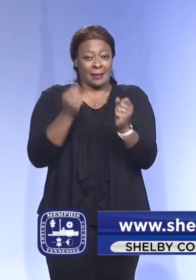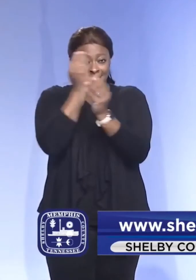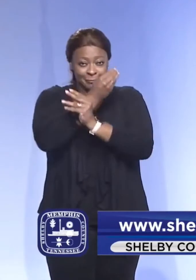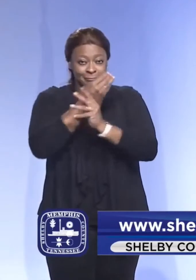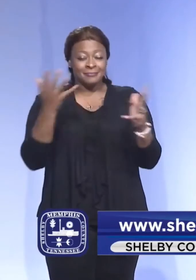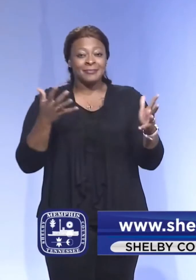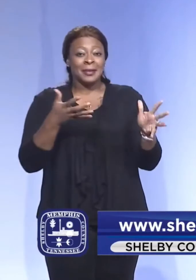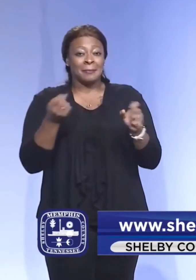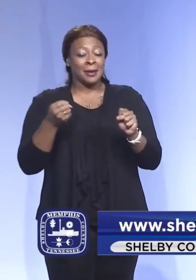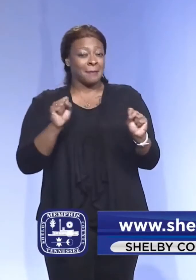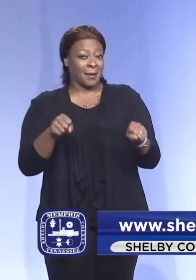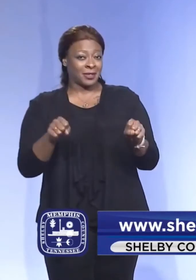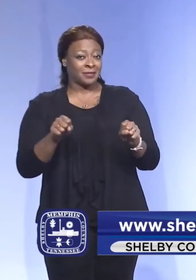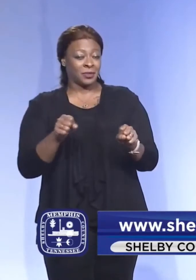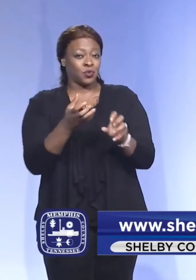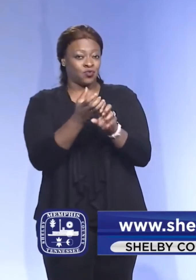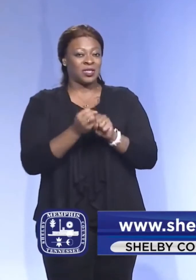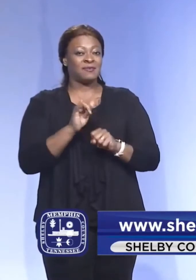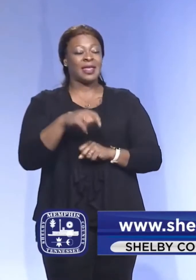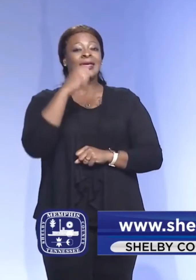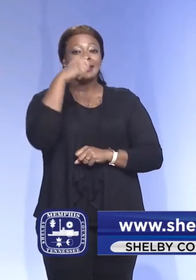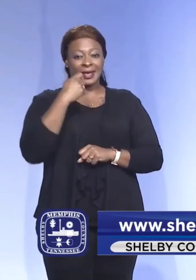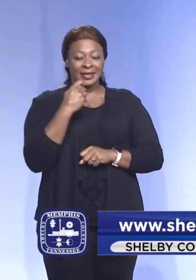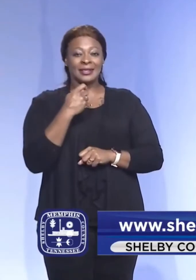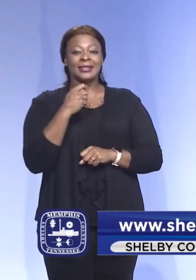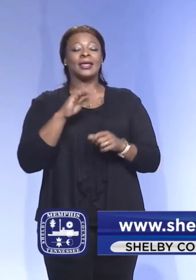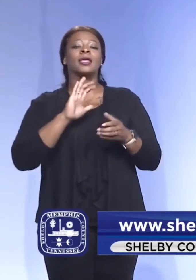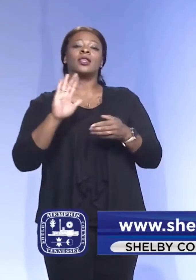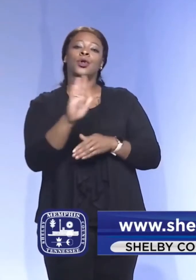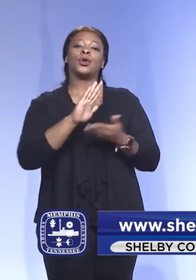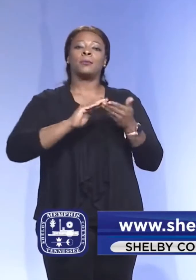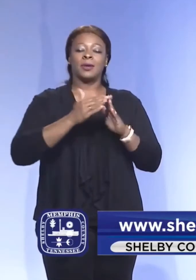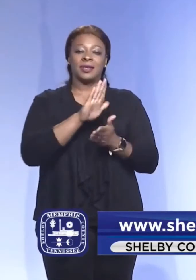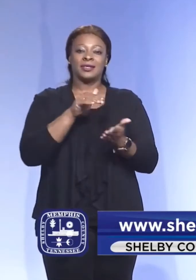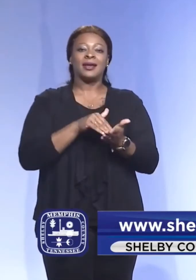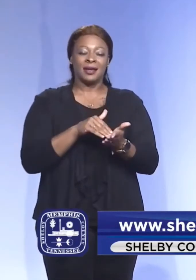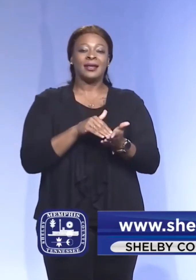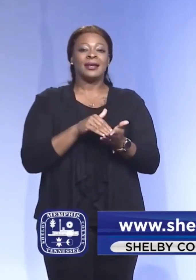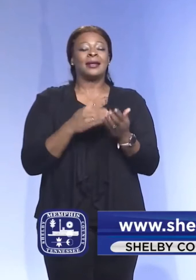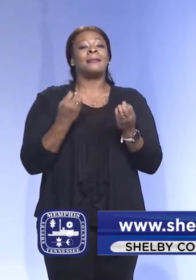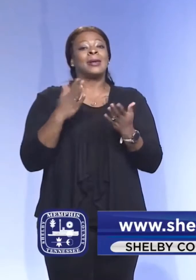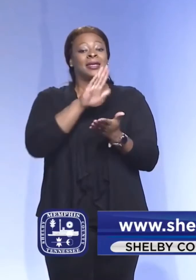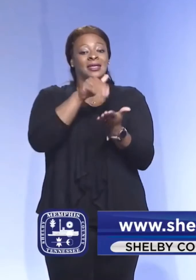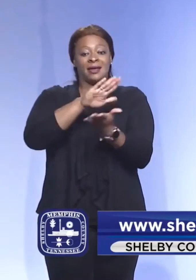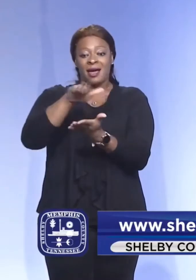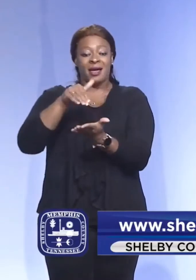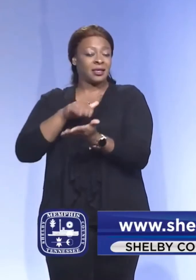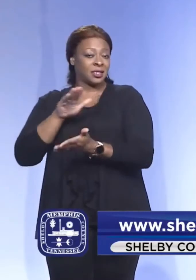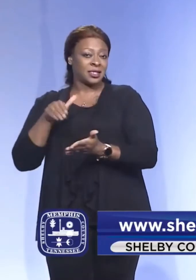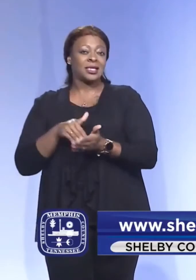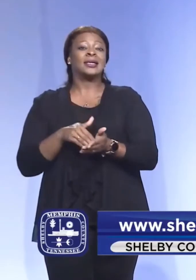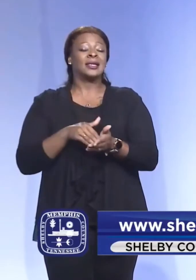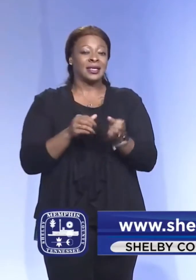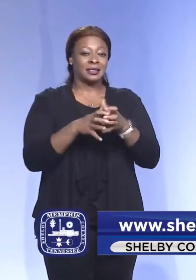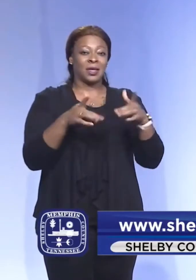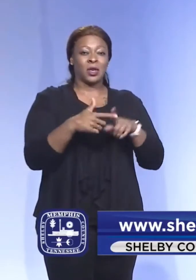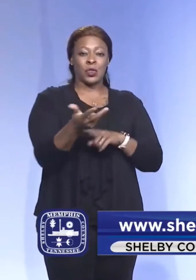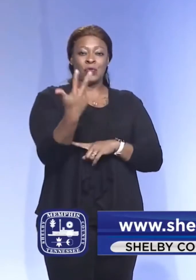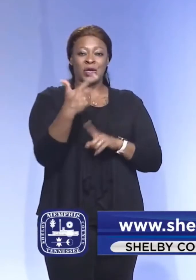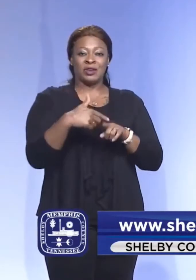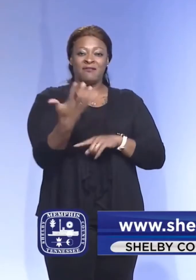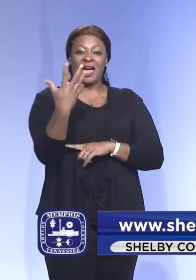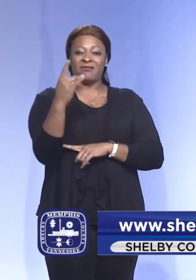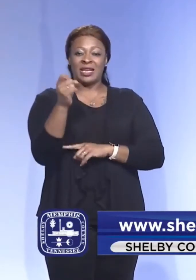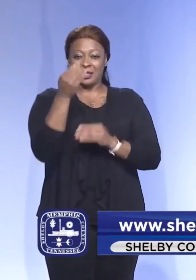test results back to people receiving testing at our community sites. And many sites, that is expanded to 3 to 5 days, and